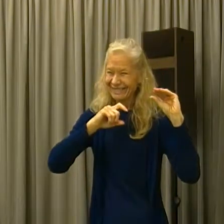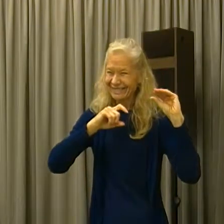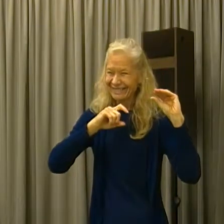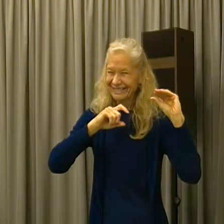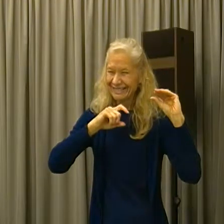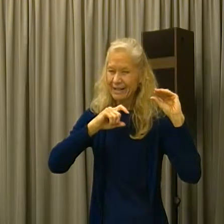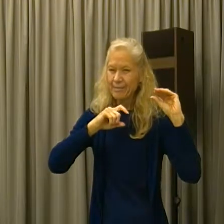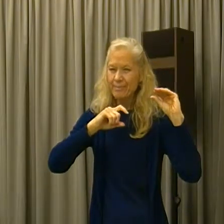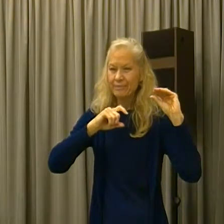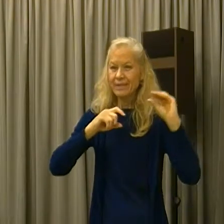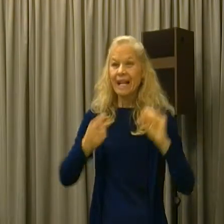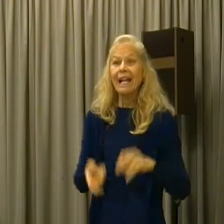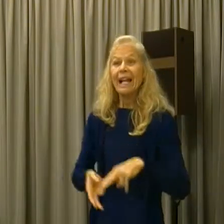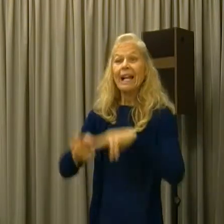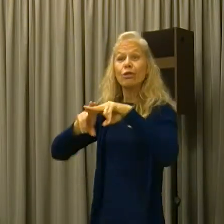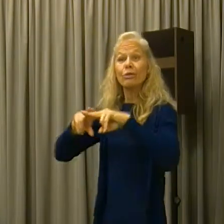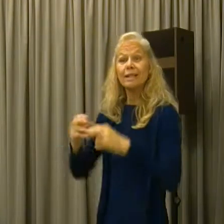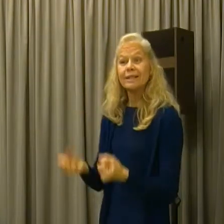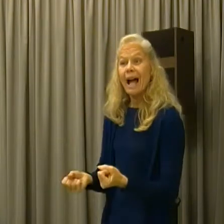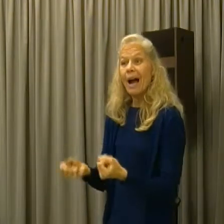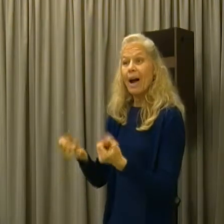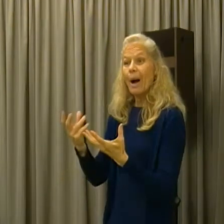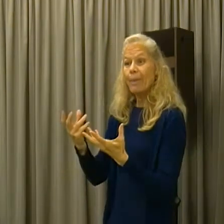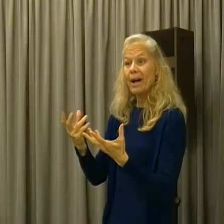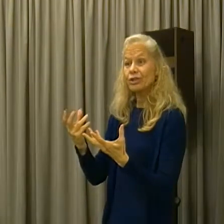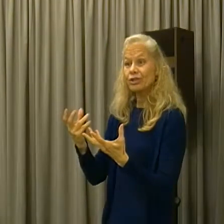increase your income is to decrease your outgo, okay?